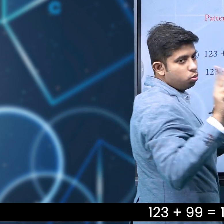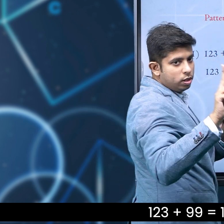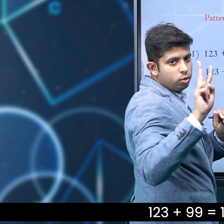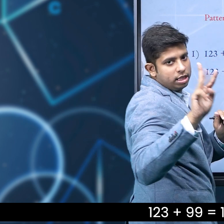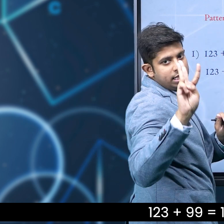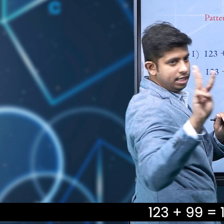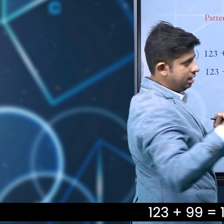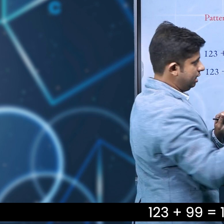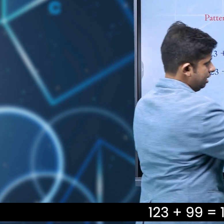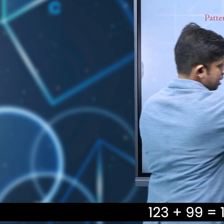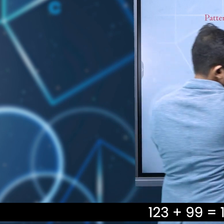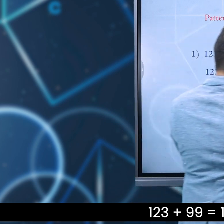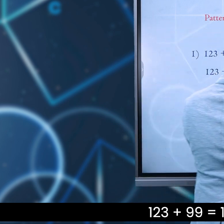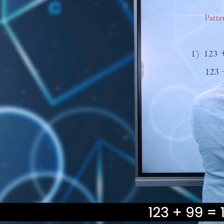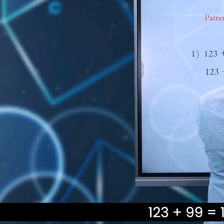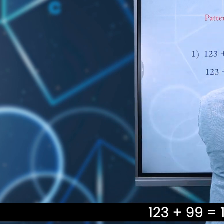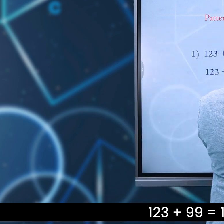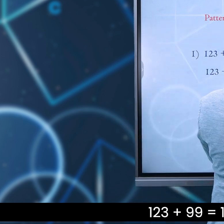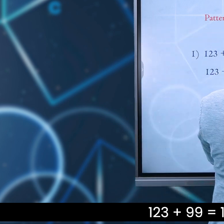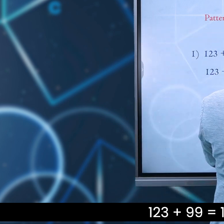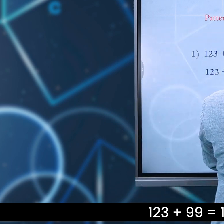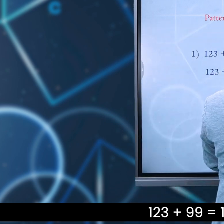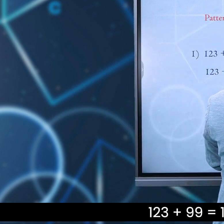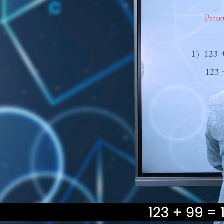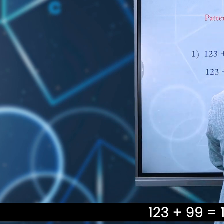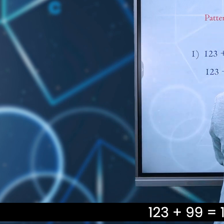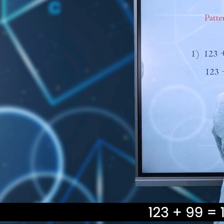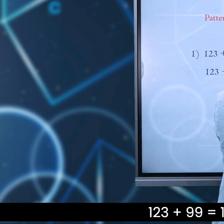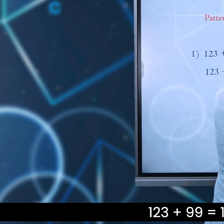equals to 223 minus 1